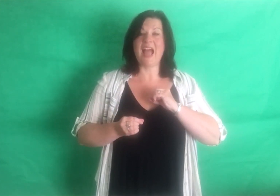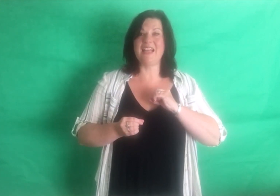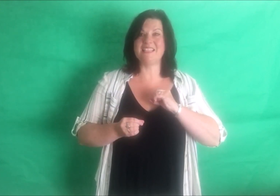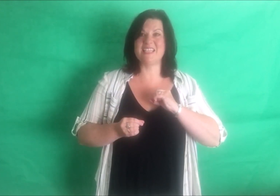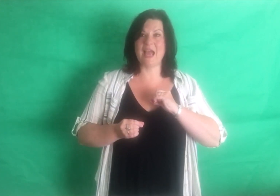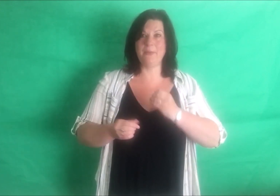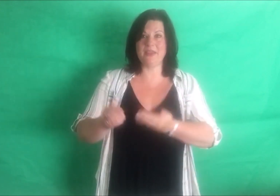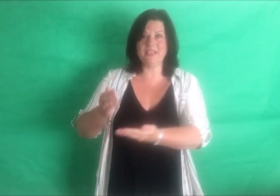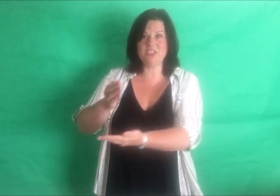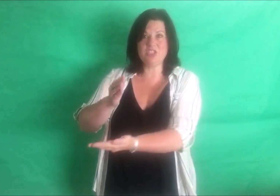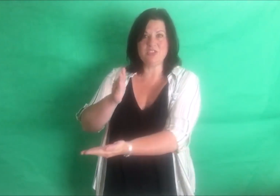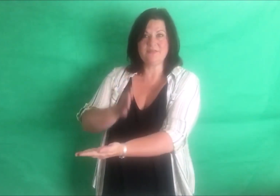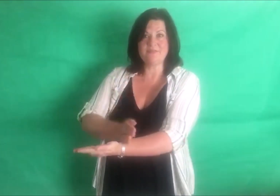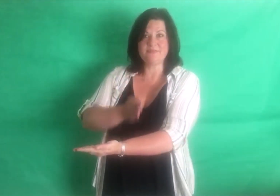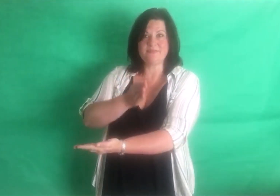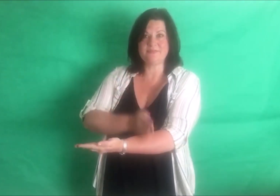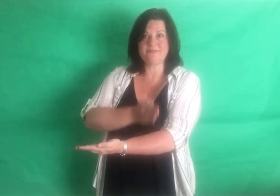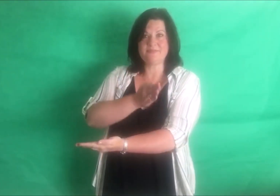And cabbage